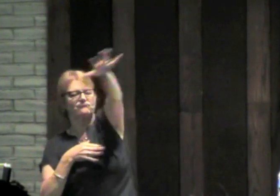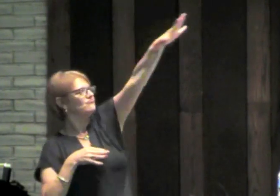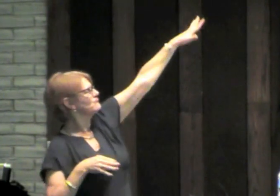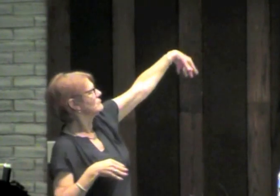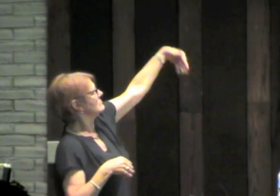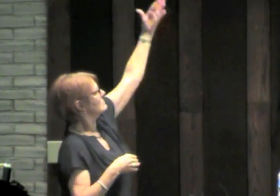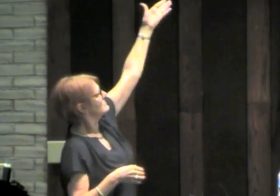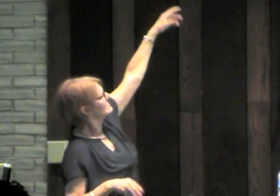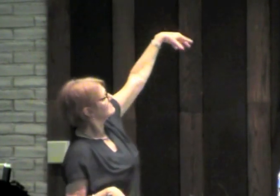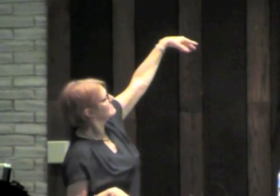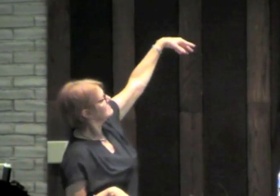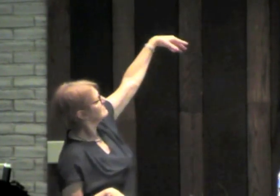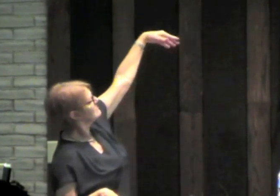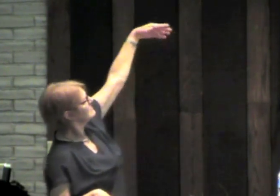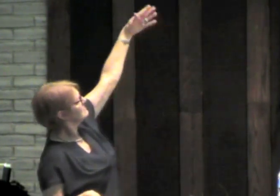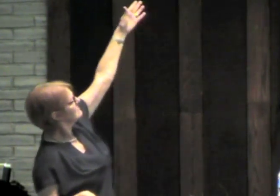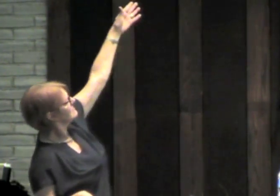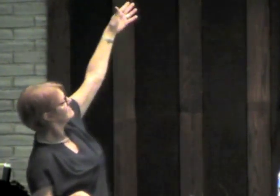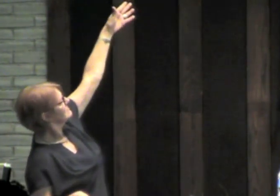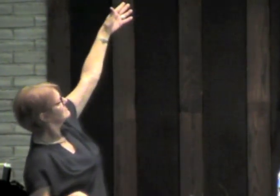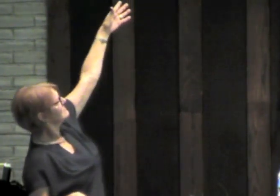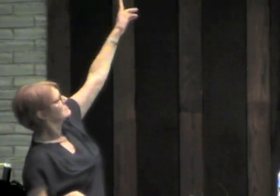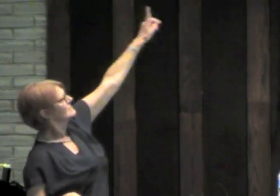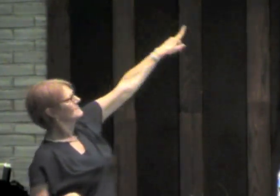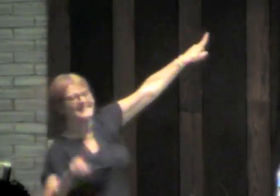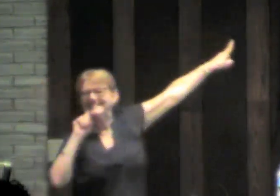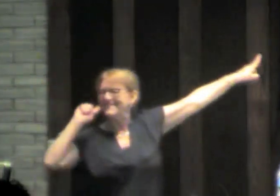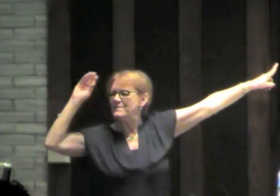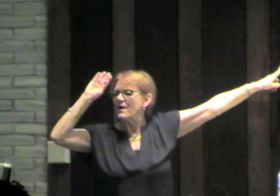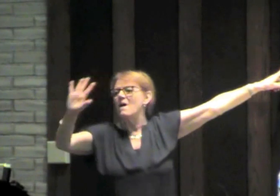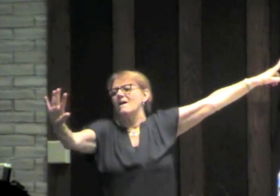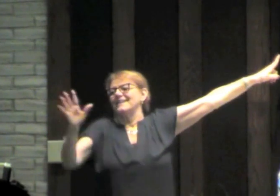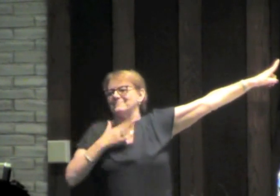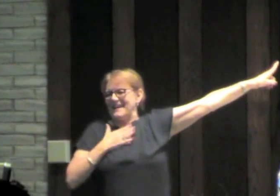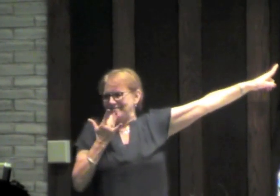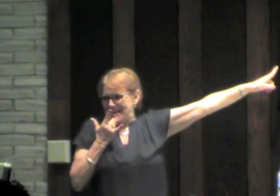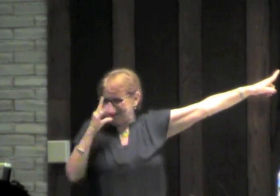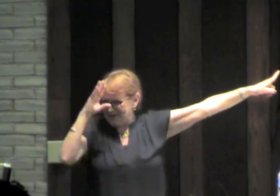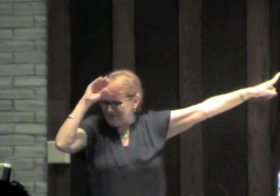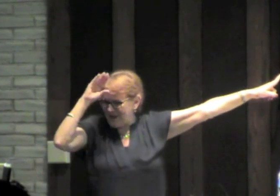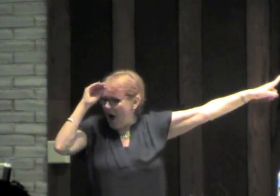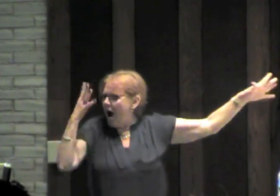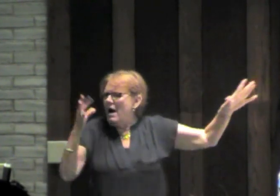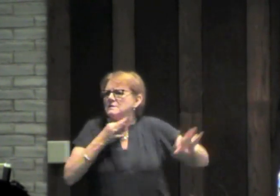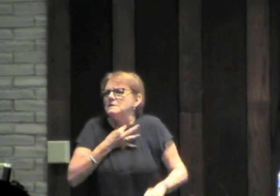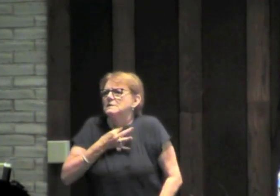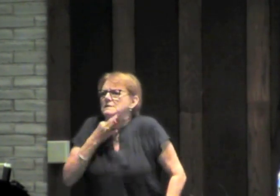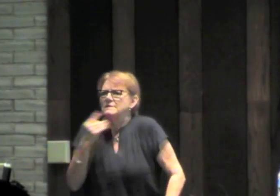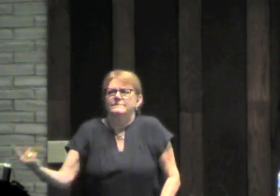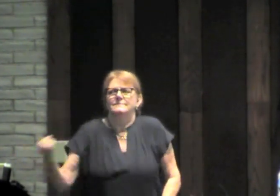is. And there's the rest of their farmland out and rural area out around there. Oh, this little guy was my favorite. He